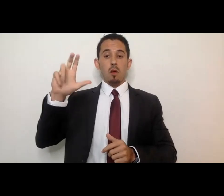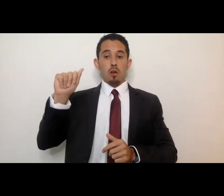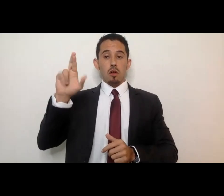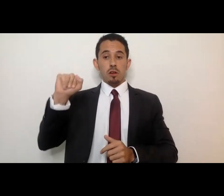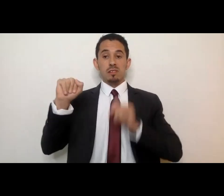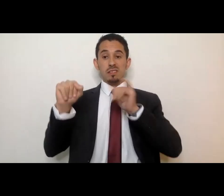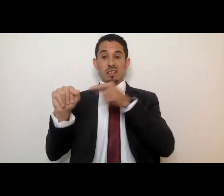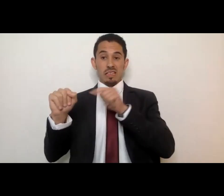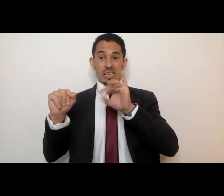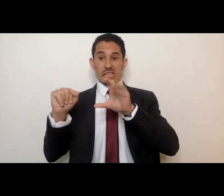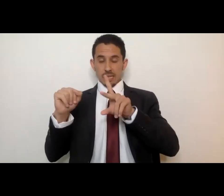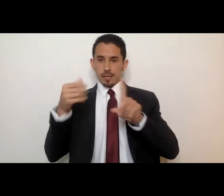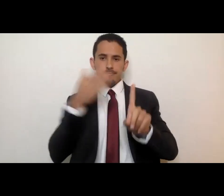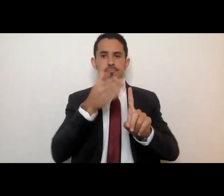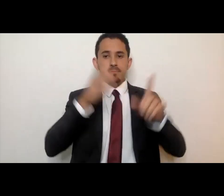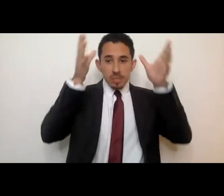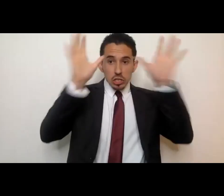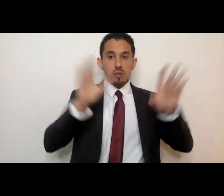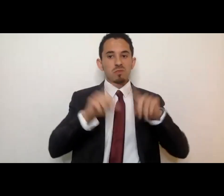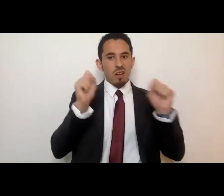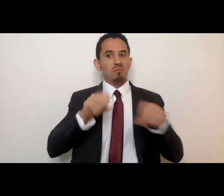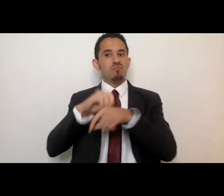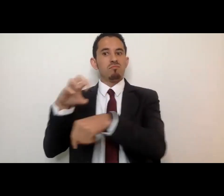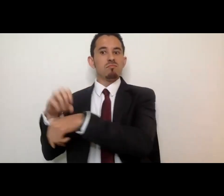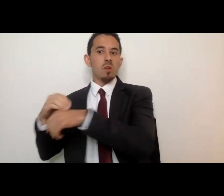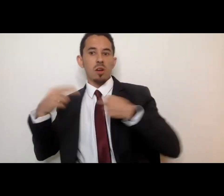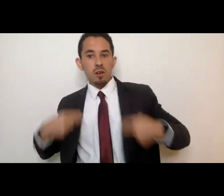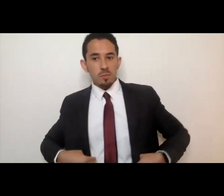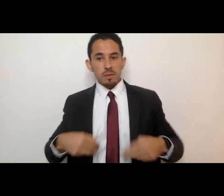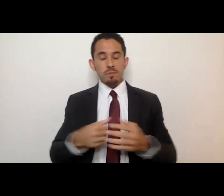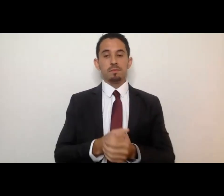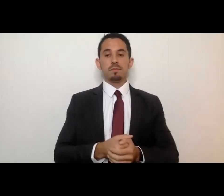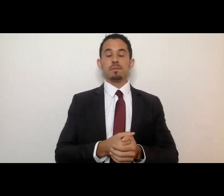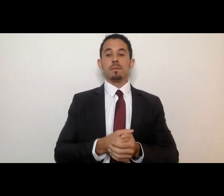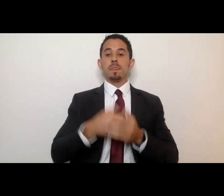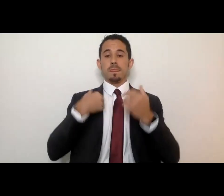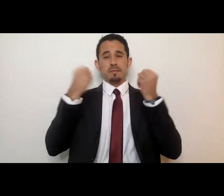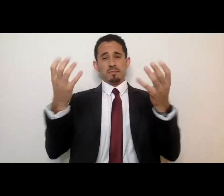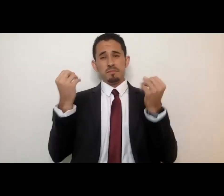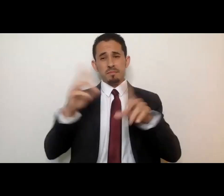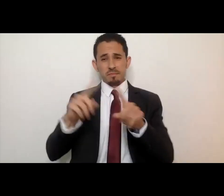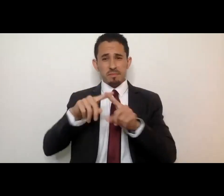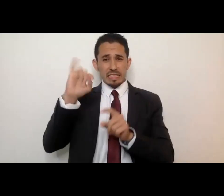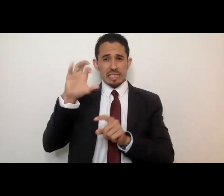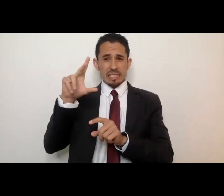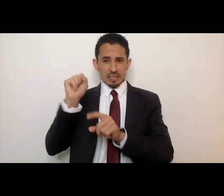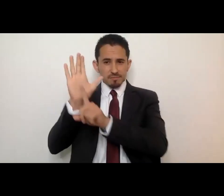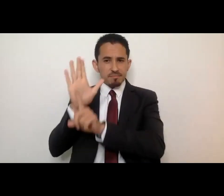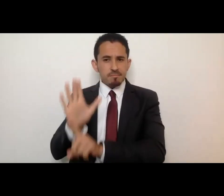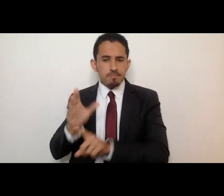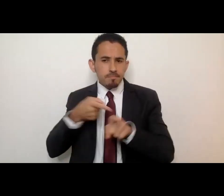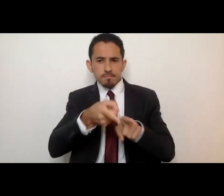example, Ixodes, is often known as the deer tick, but does bite humans.